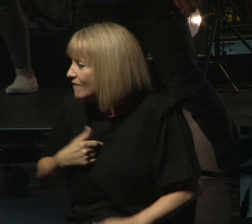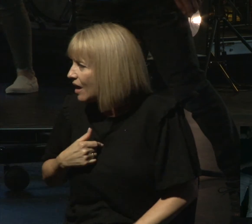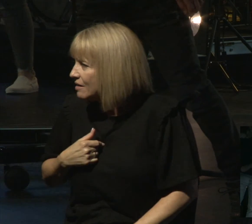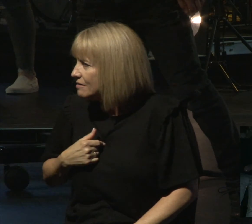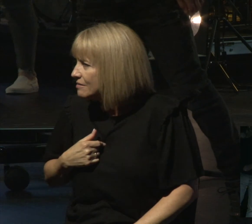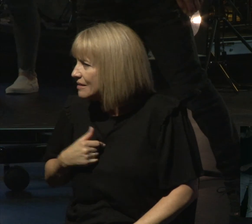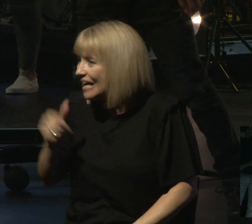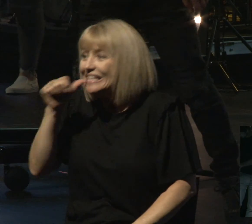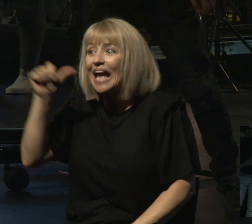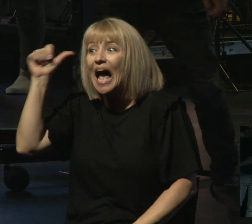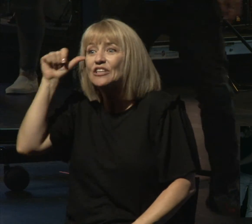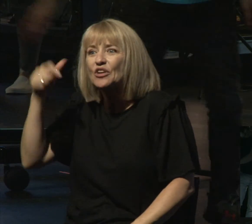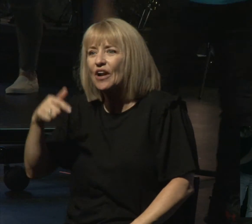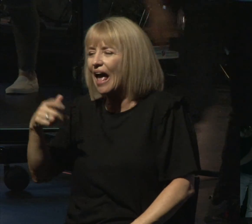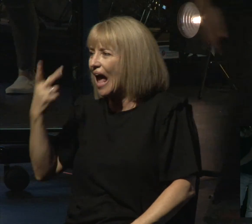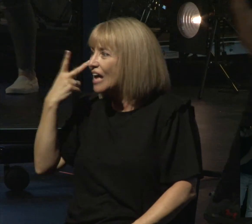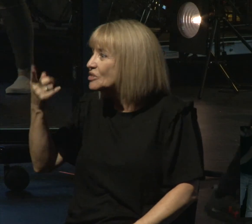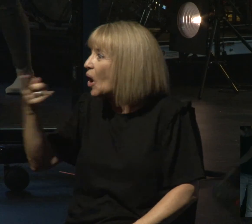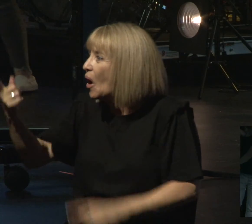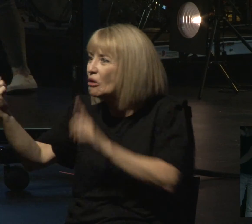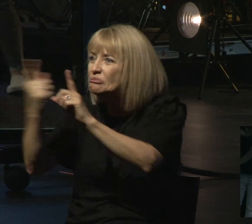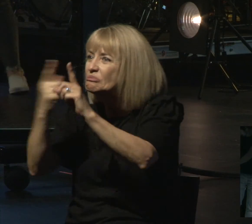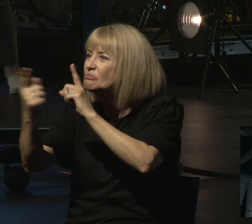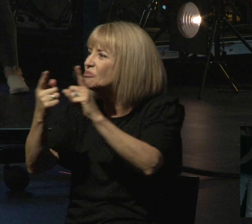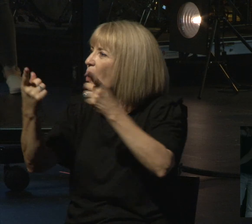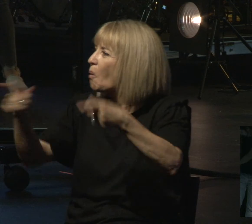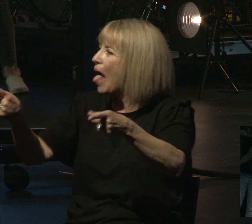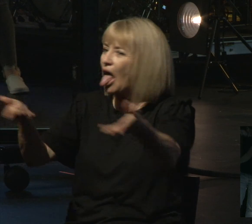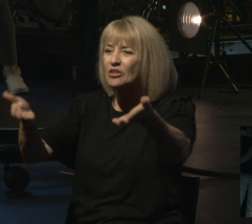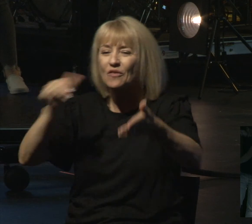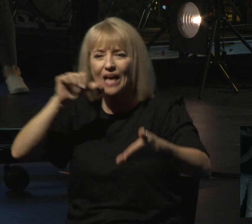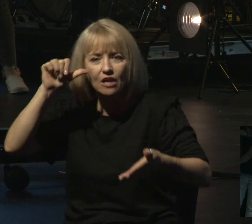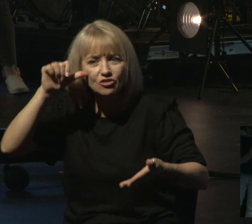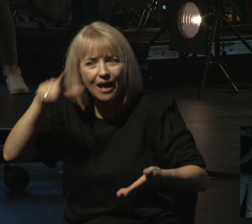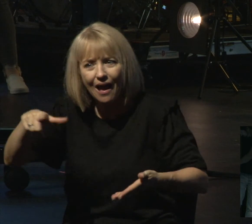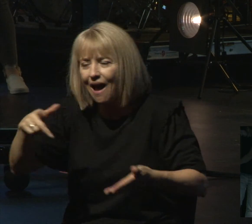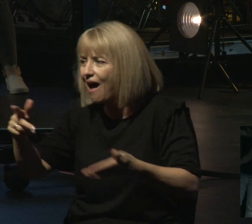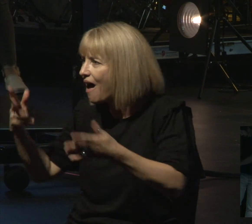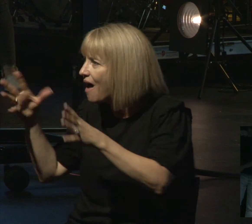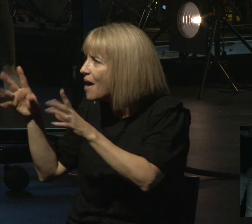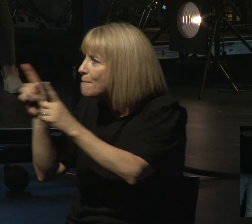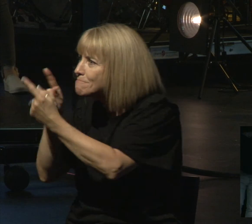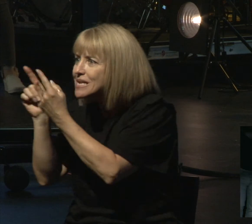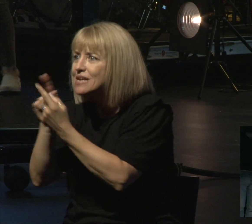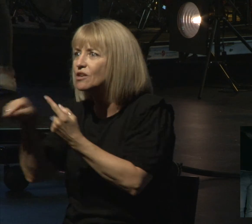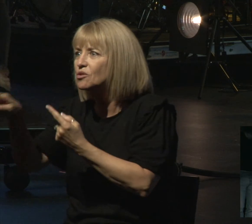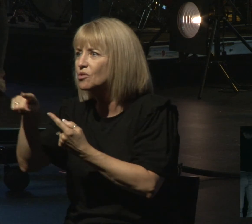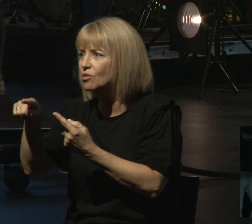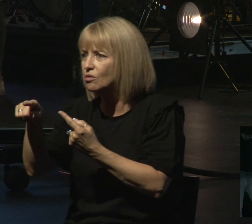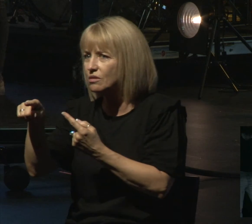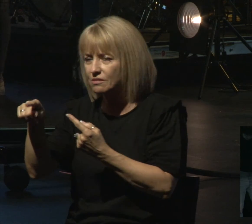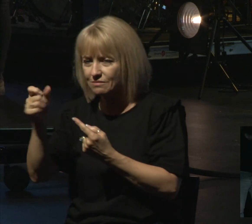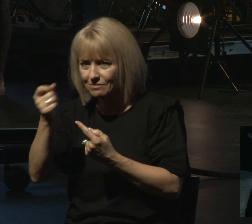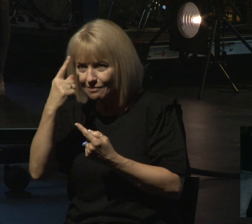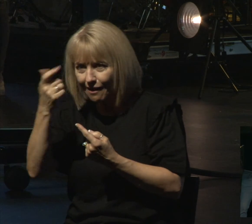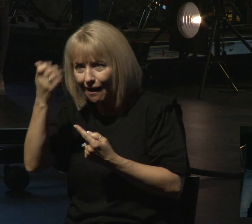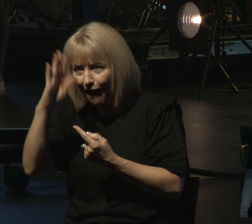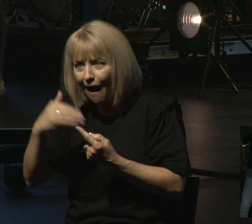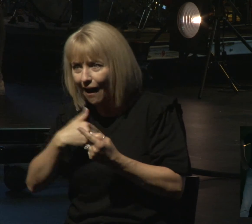you yesterday and just hearing your stories as we engaged in service together, I think God has more for some of